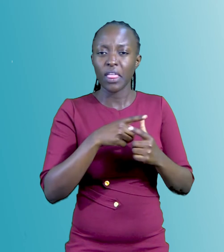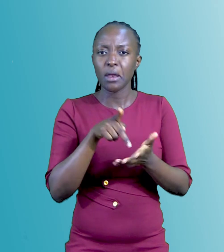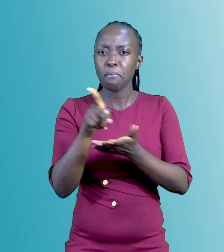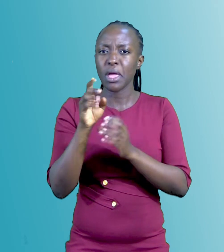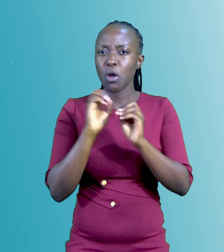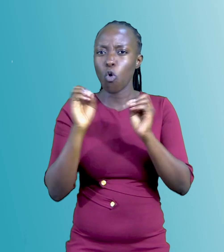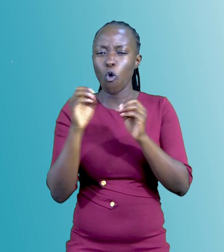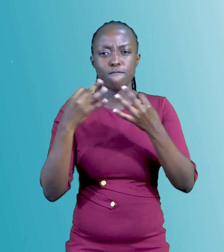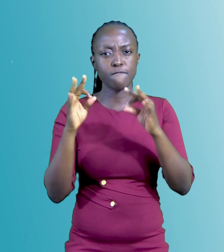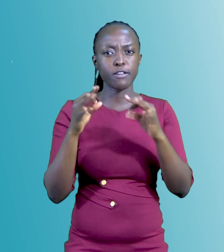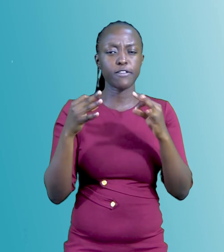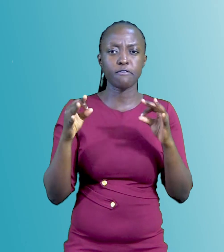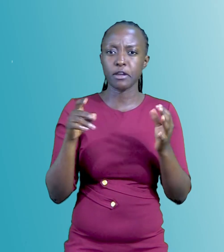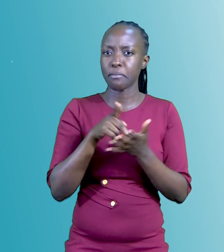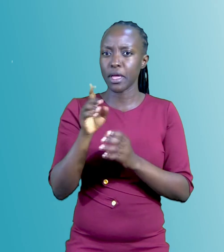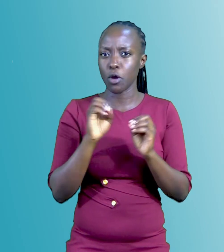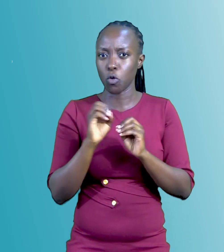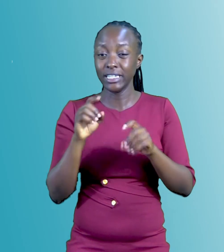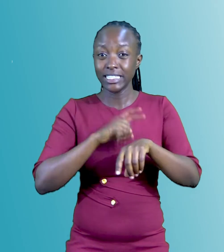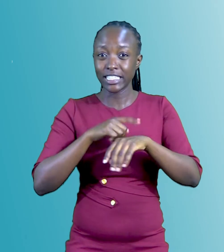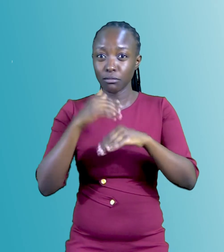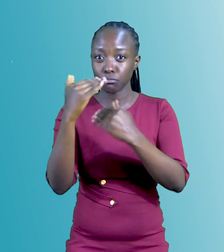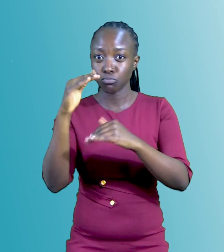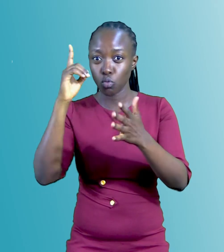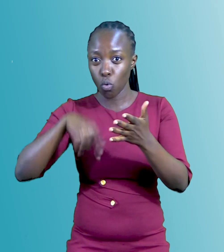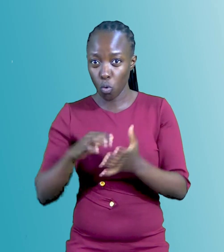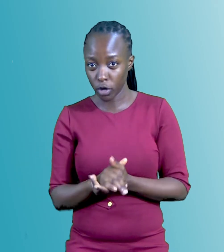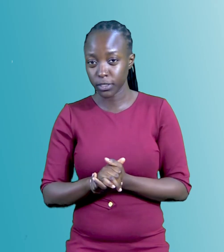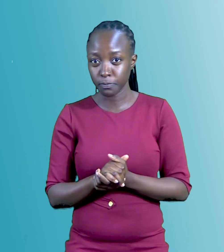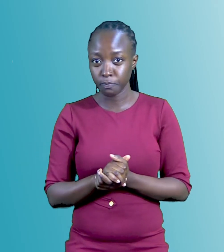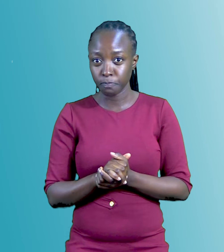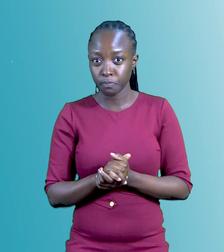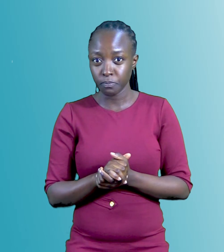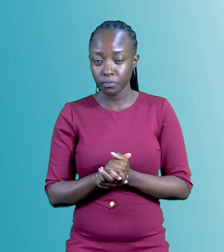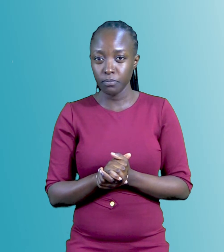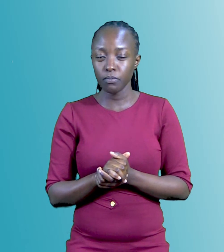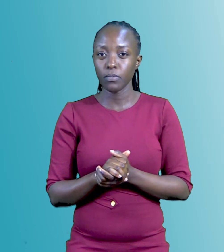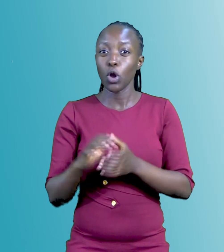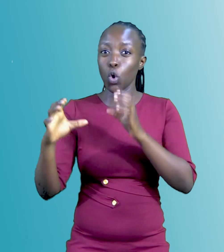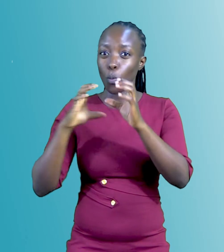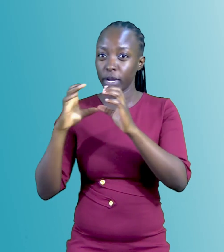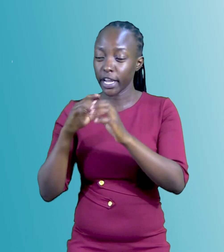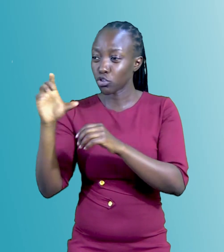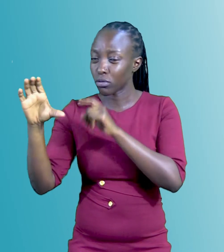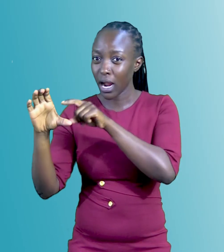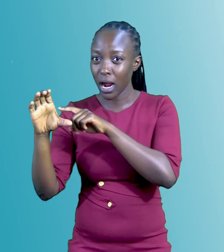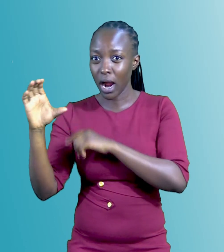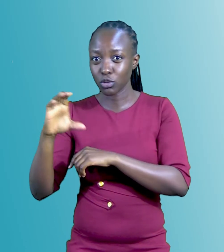these services are free. The timelines expected for this service is communication to the customer on the decision